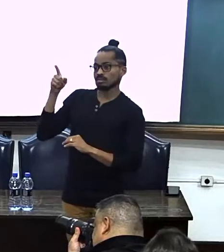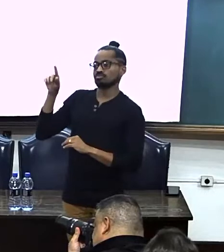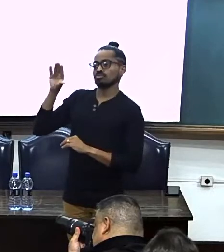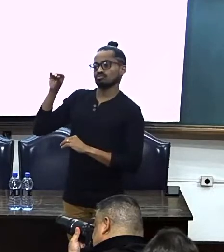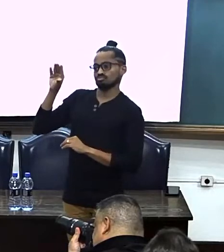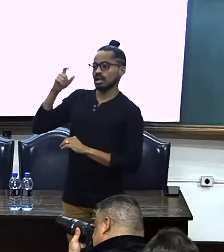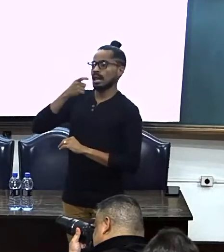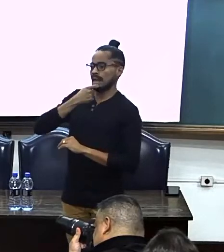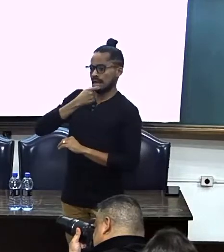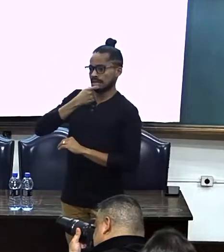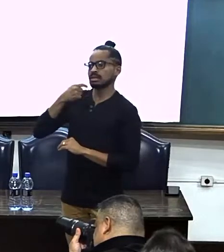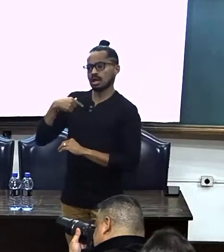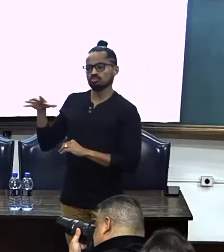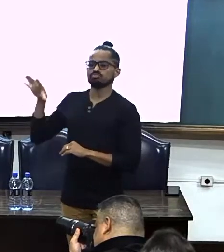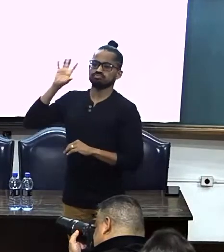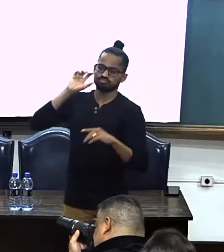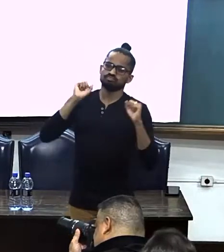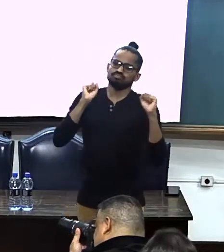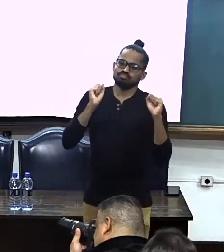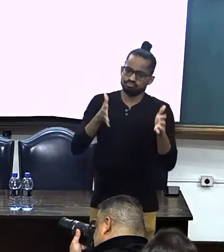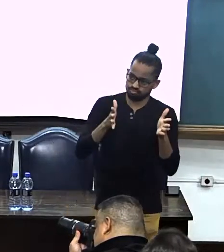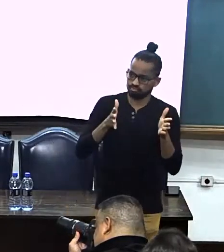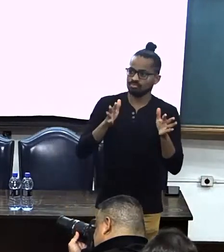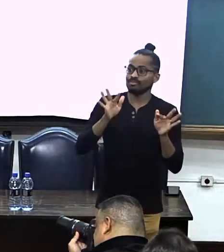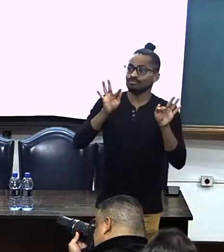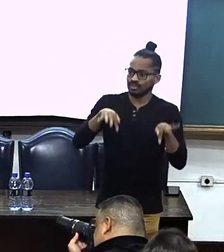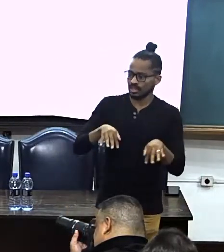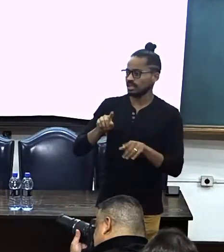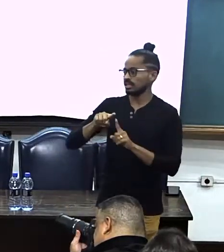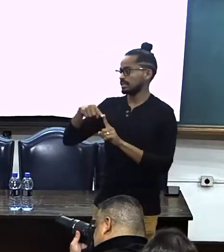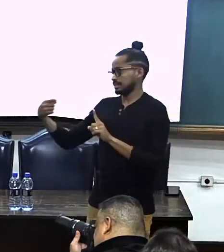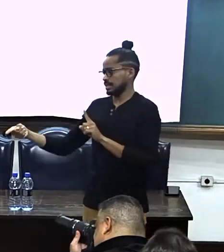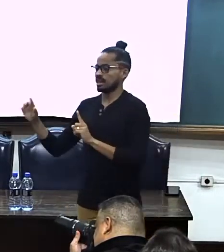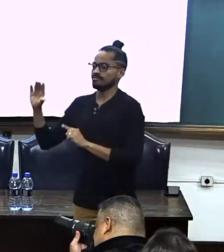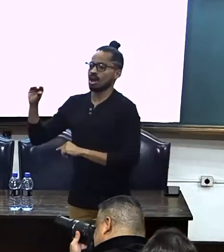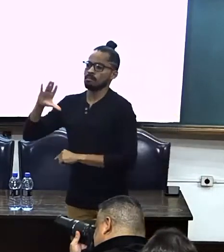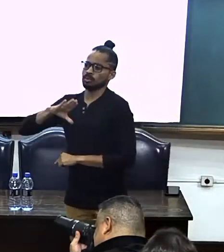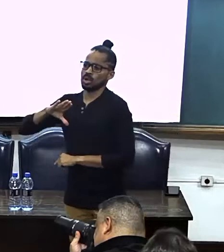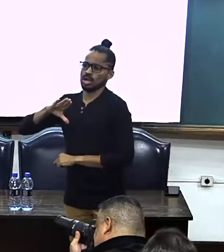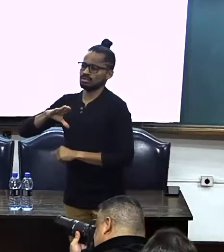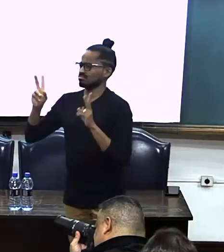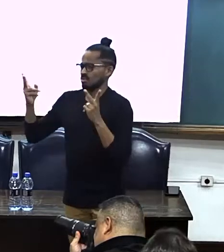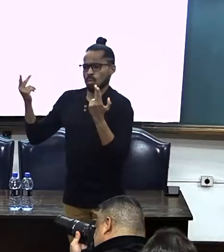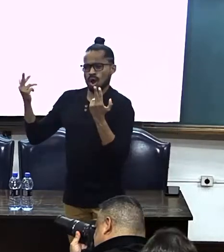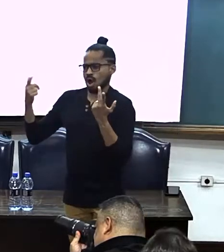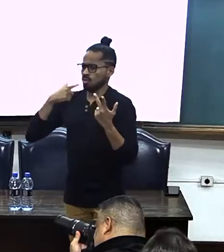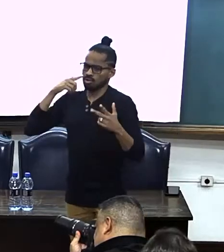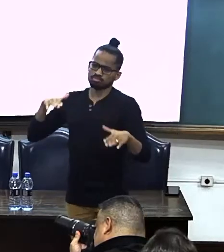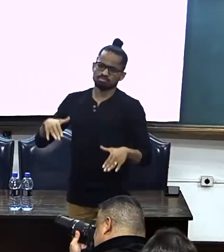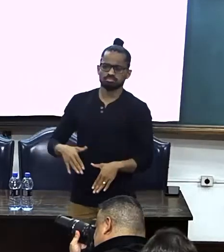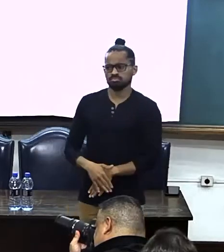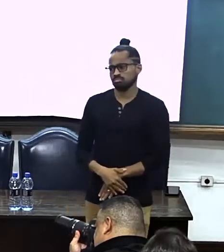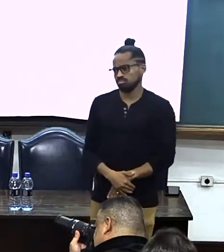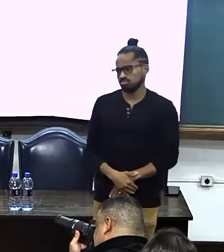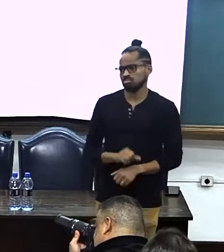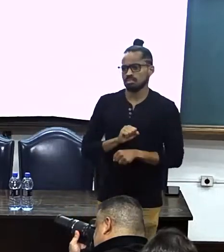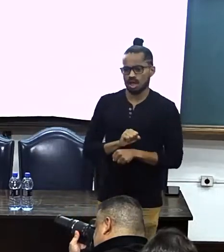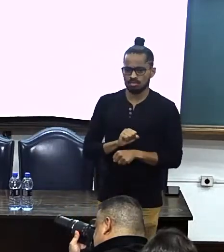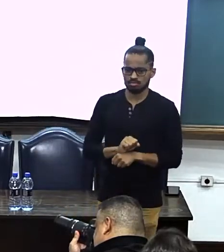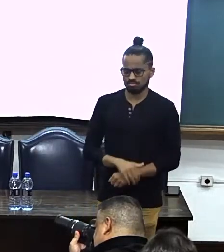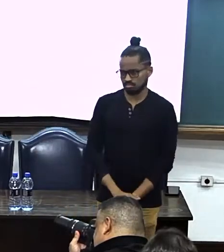num nível concreto, vamos dizer assim, tá? A partir